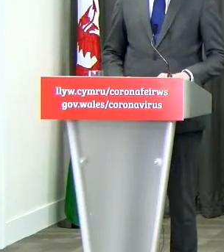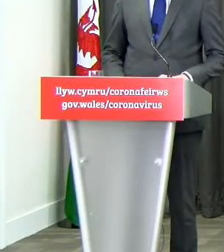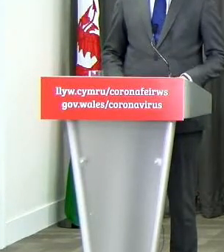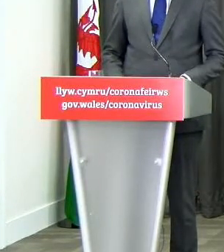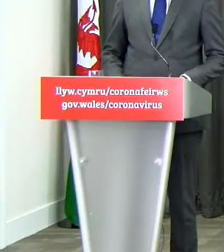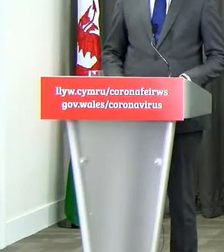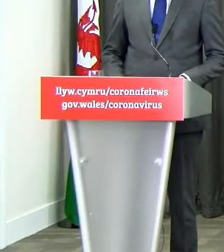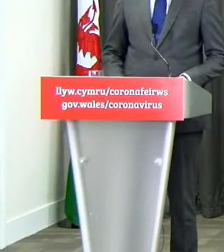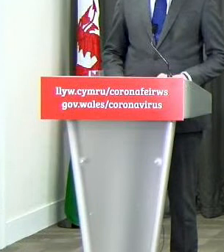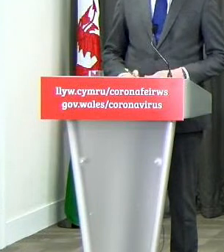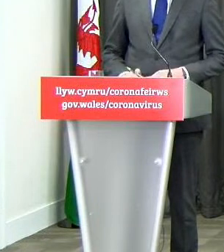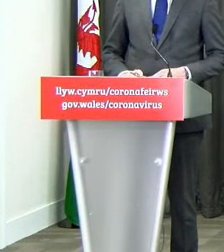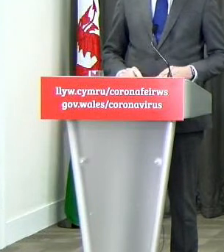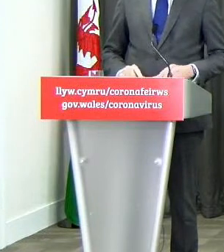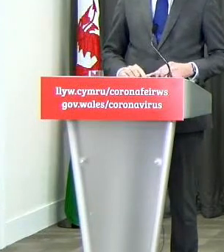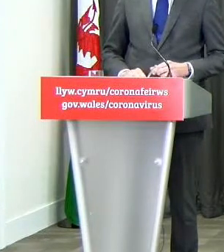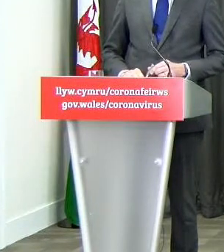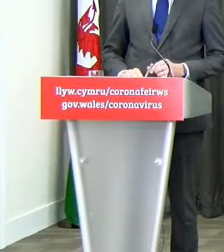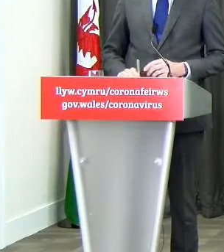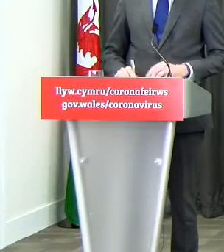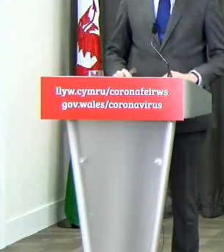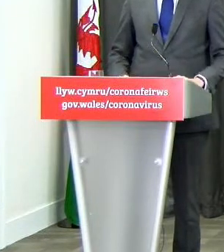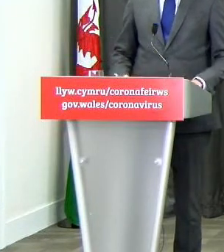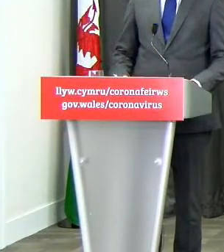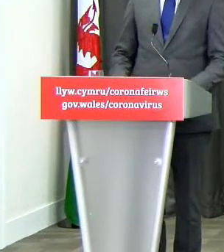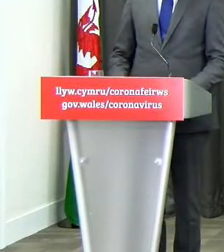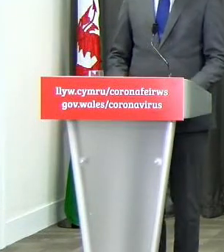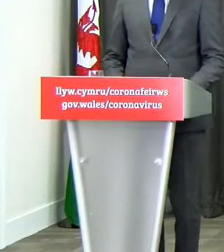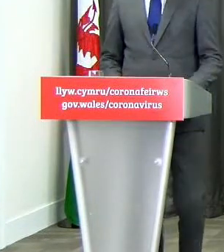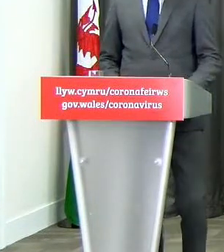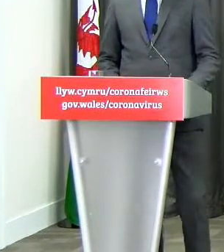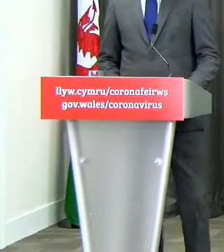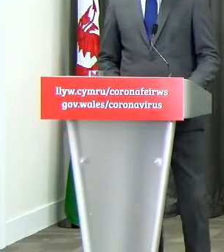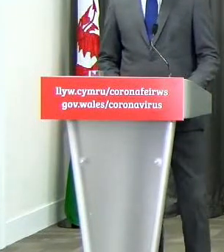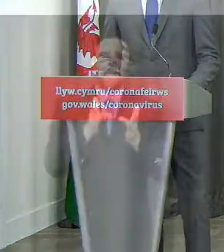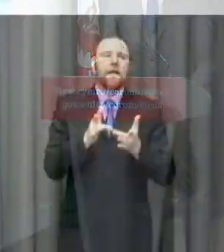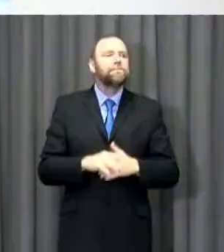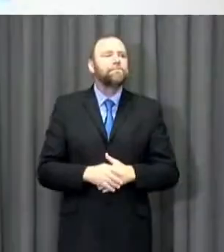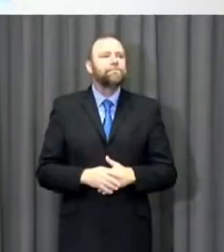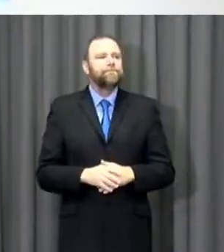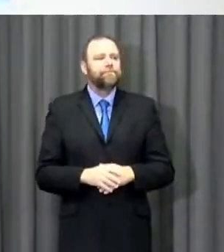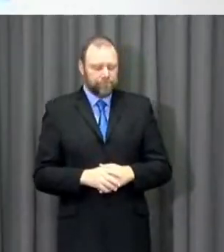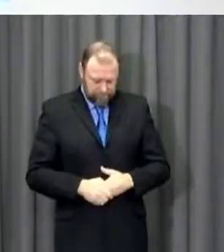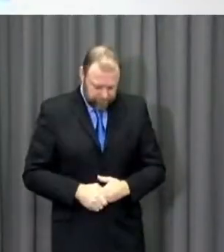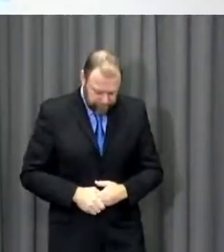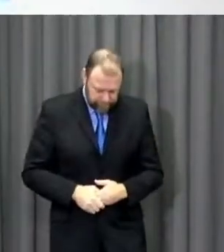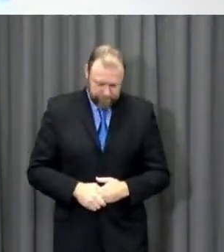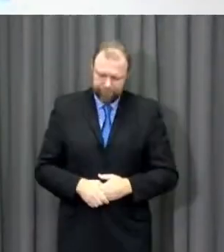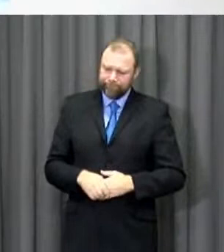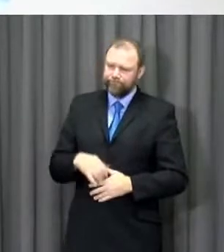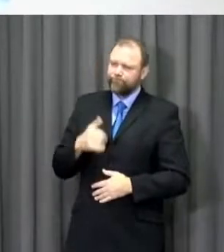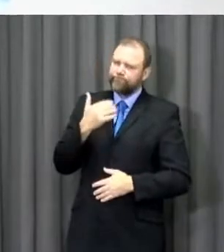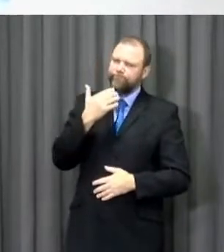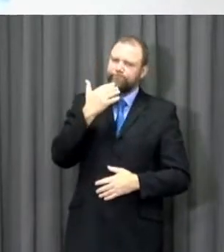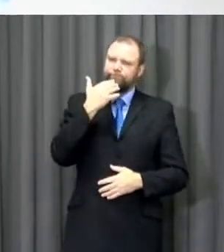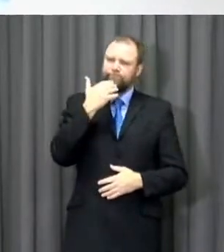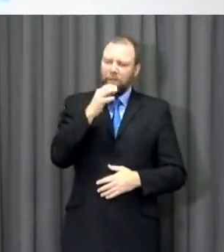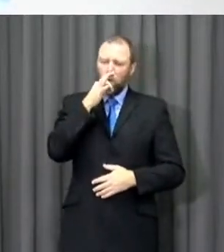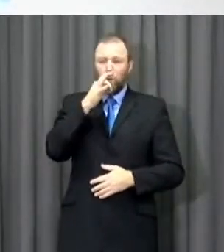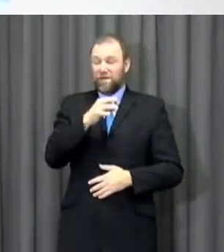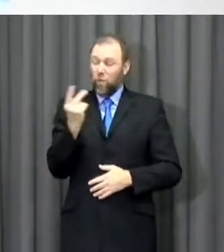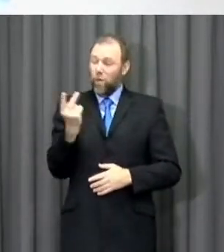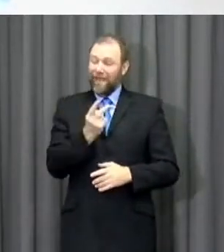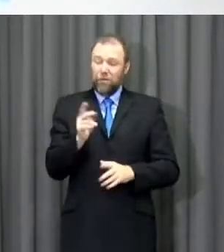next we have Mark Smith from Wales Online. Thank you very much indeed, both. This is probably a question that either of you could